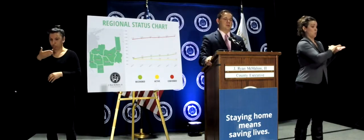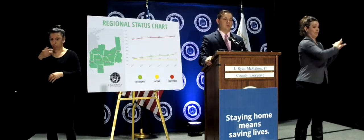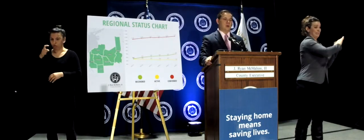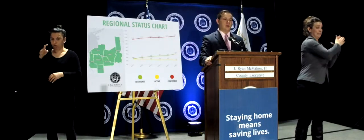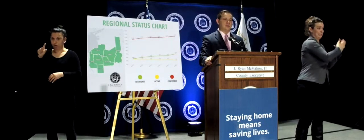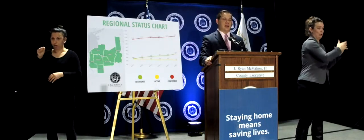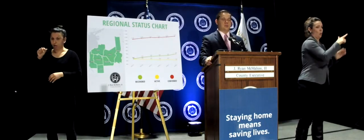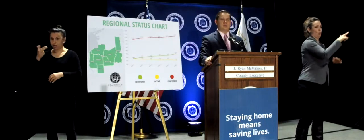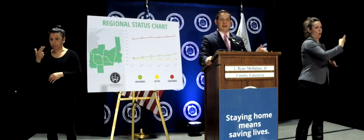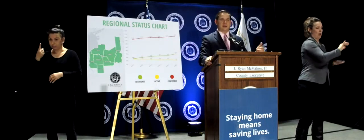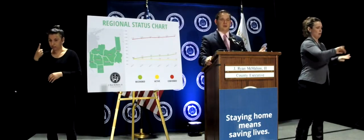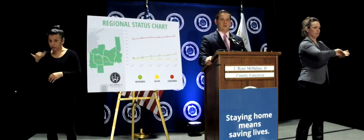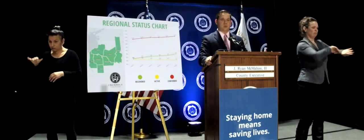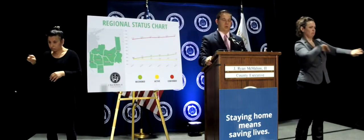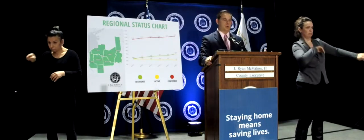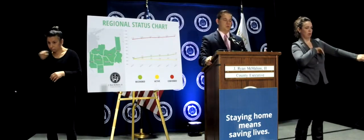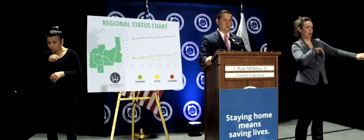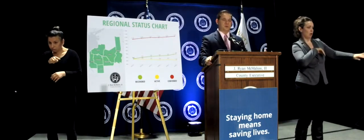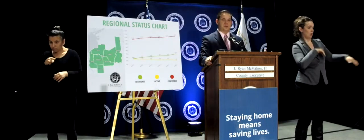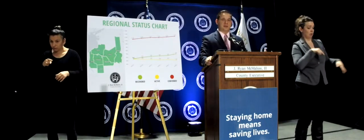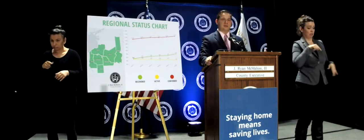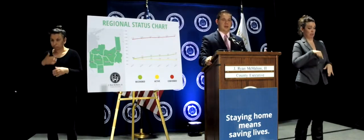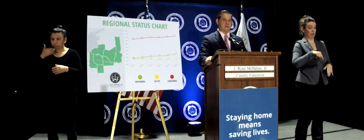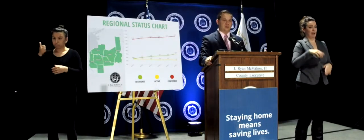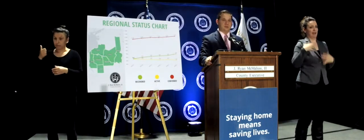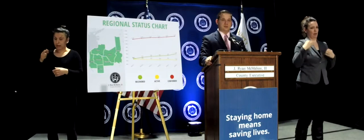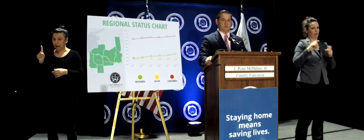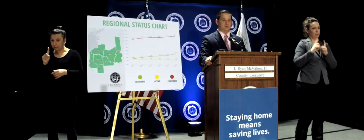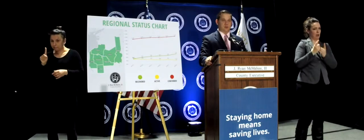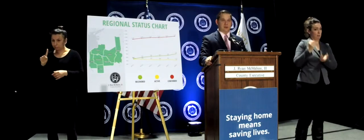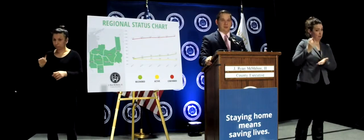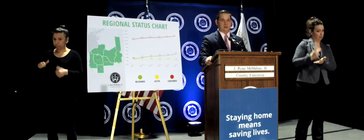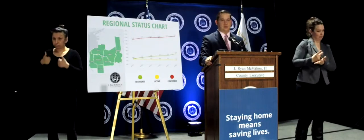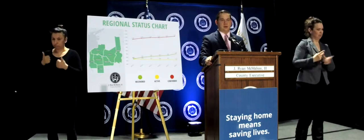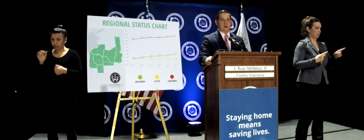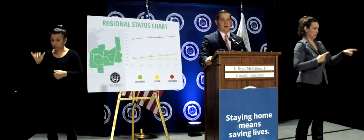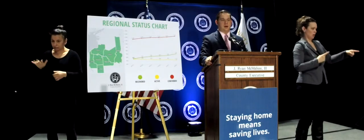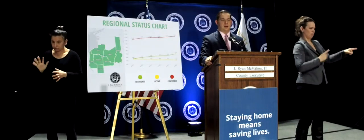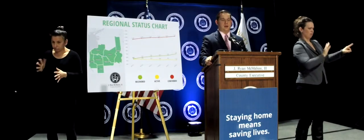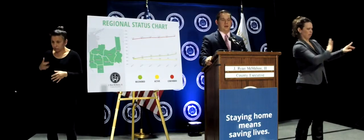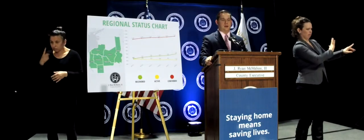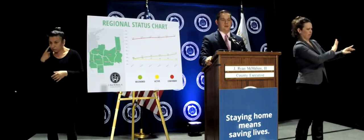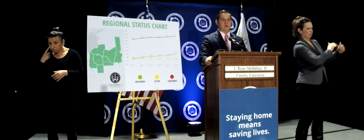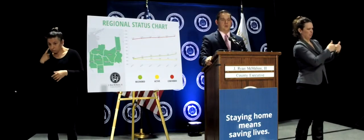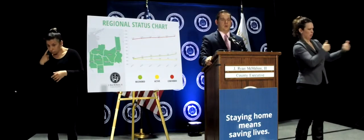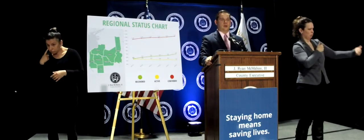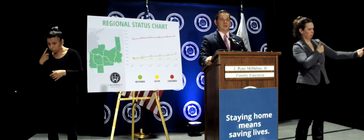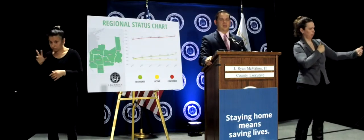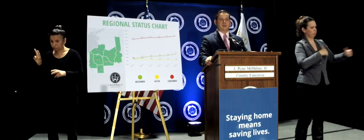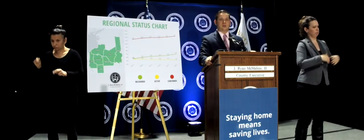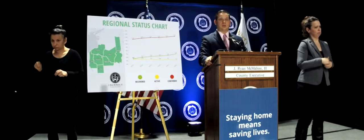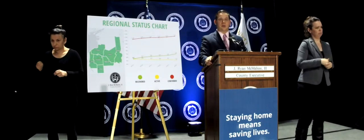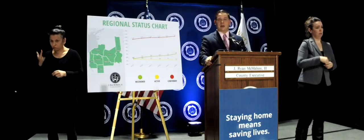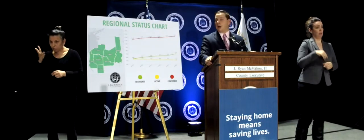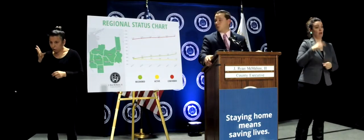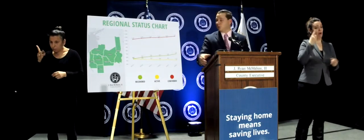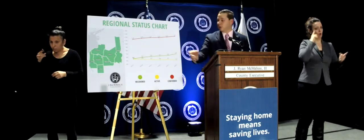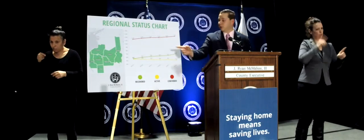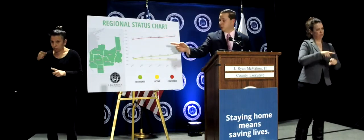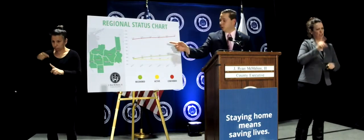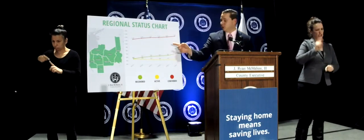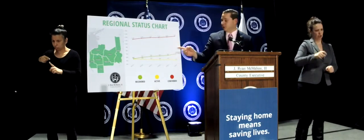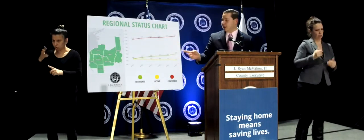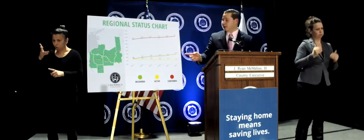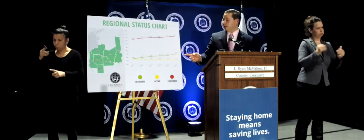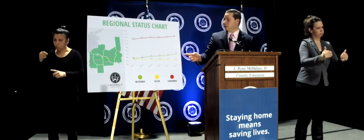it. So it's got to be a data-driven approach, which we've taken to every decision we've made. And we're continuing to do that. Now we're